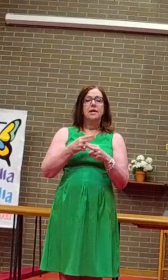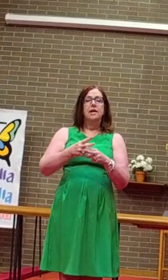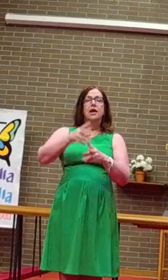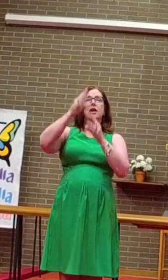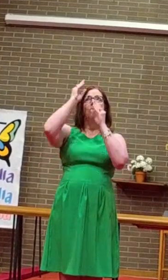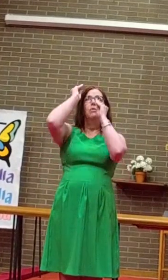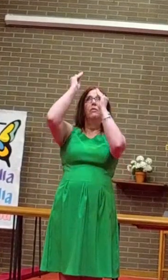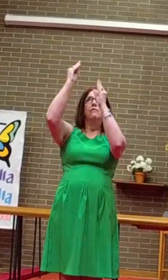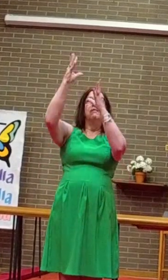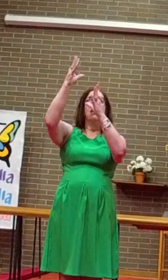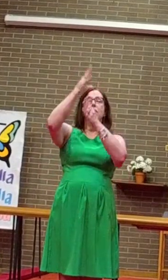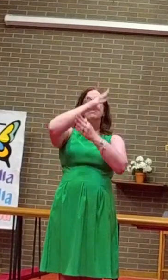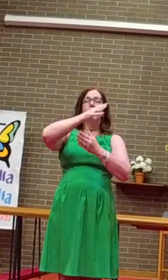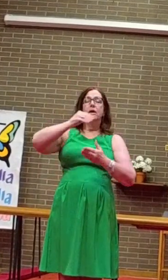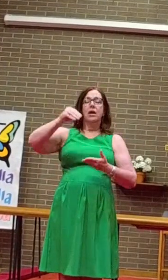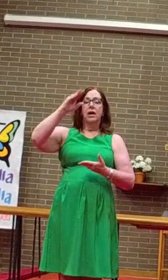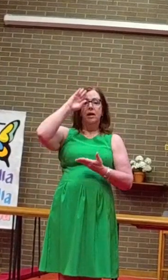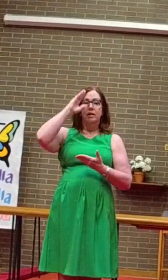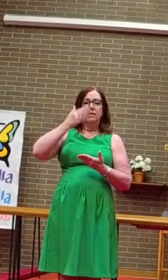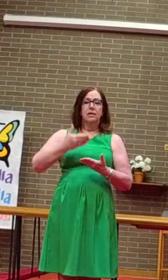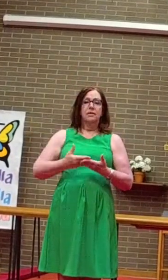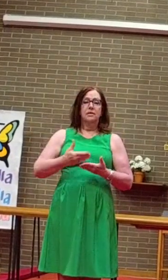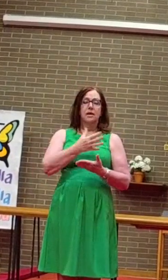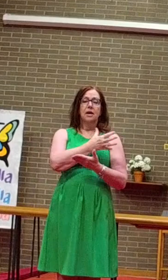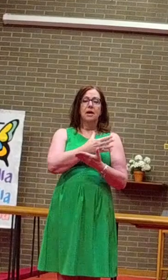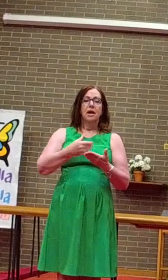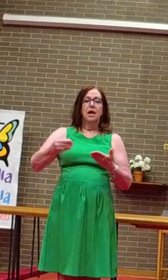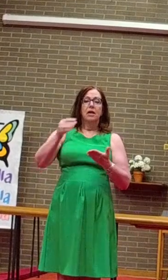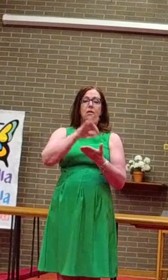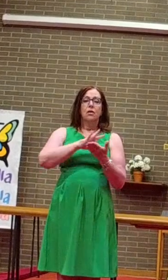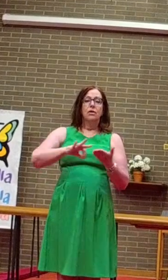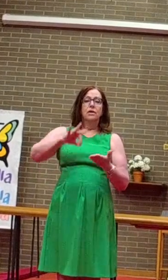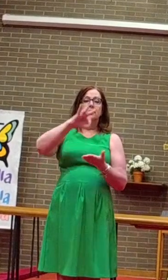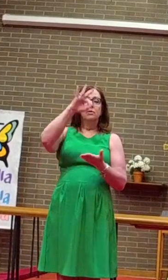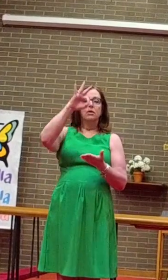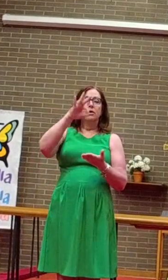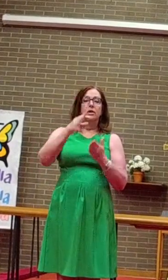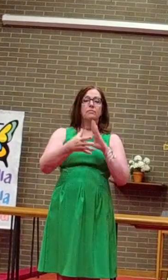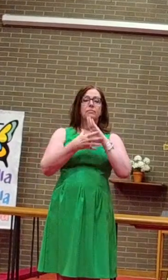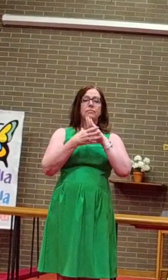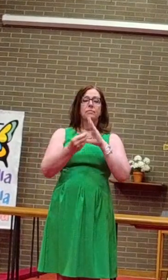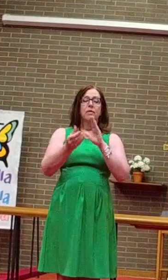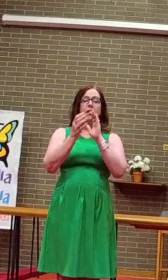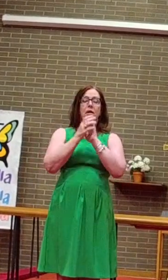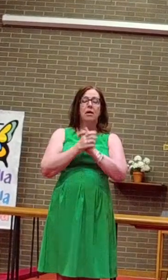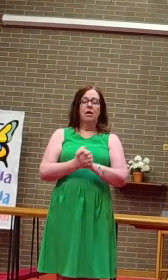name of the Father, and of the Son, and of the Holy Spirit.